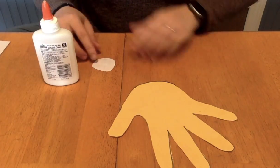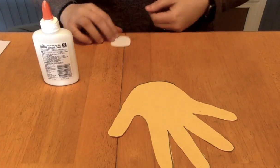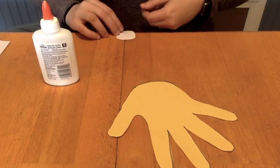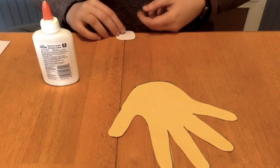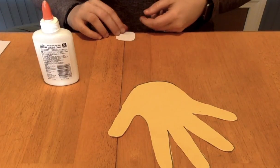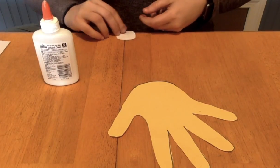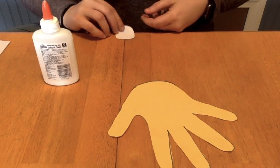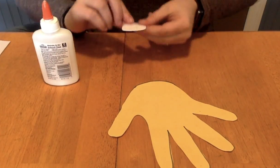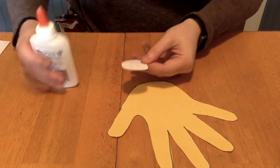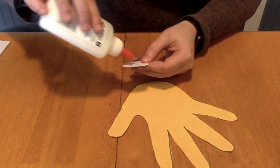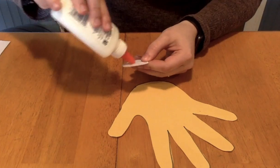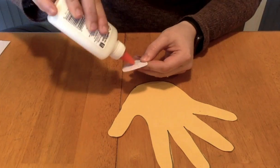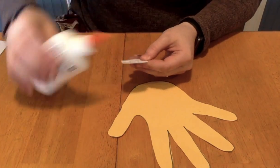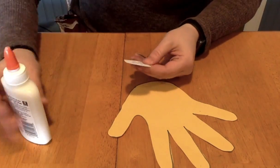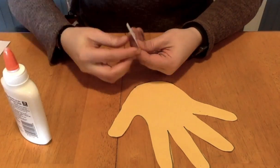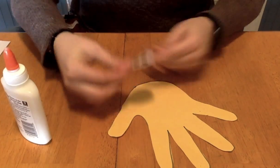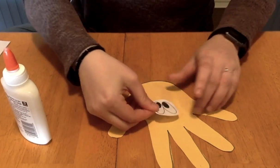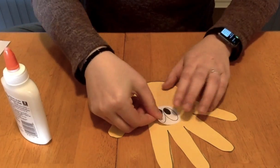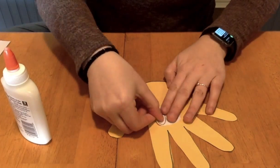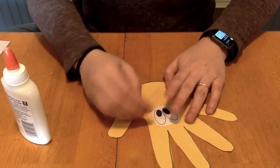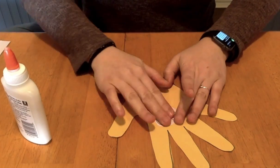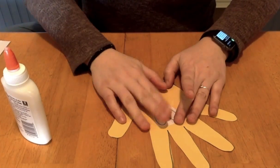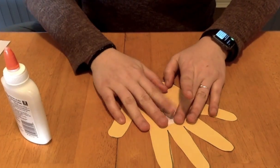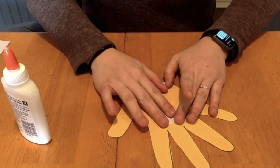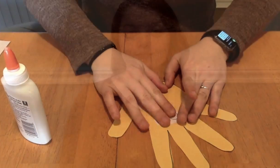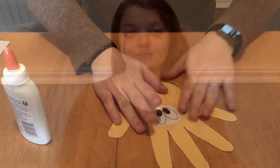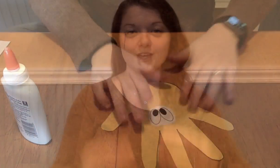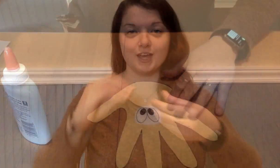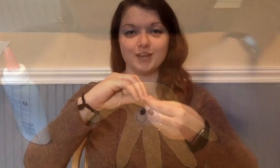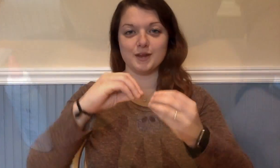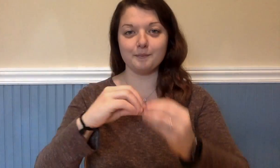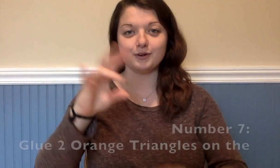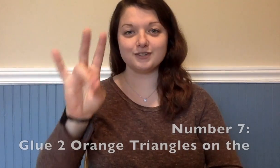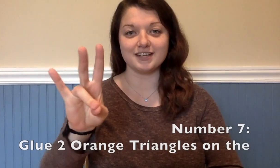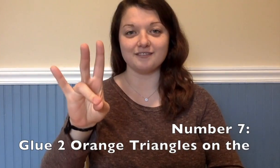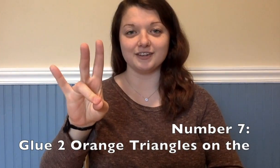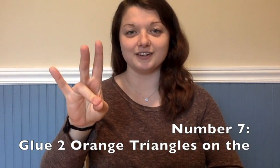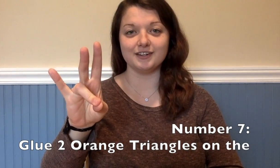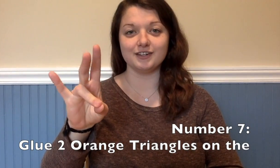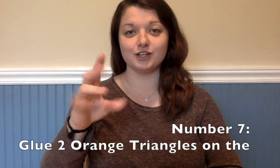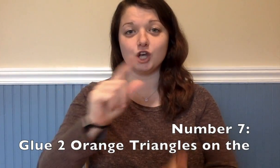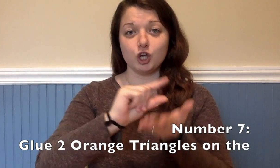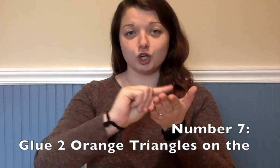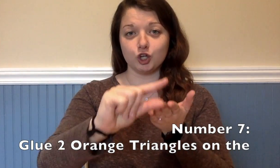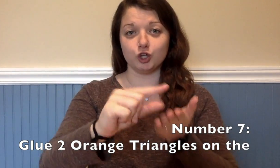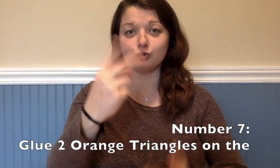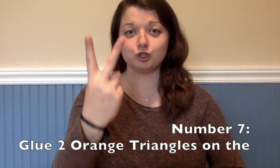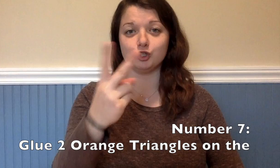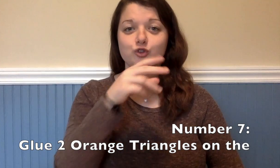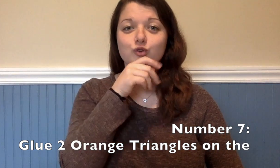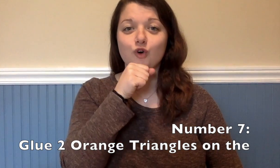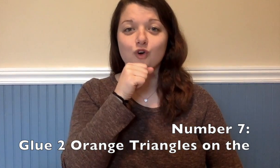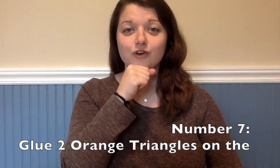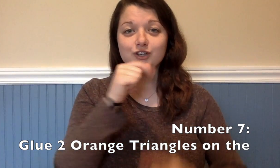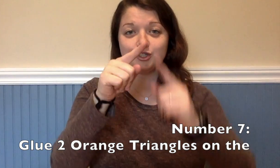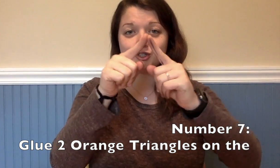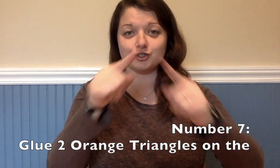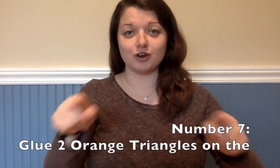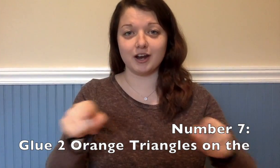true colors, a beautiful. Number seven, glue two orange